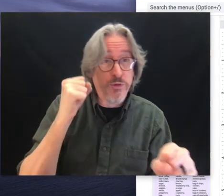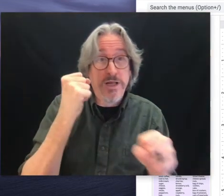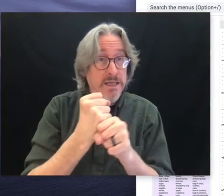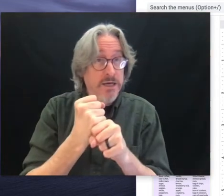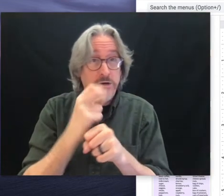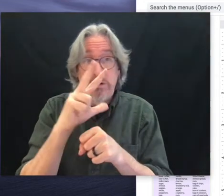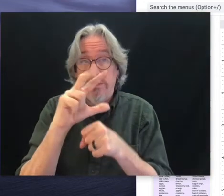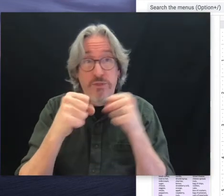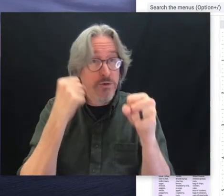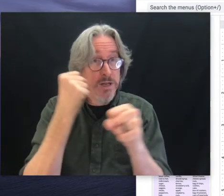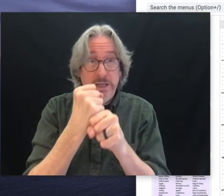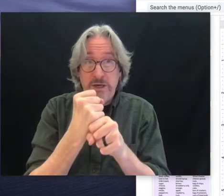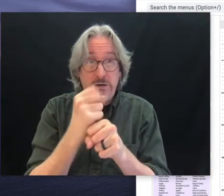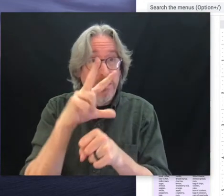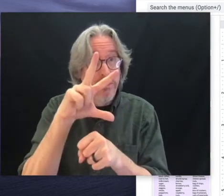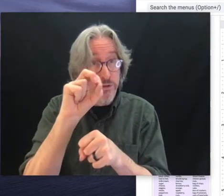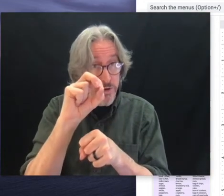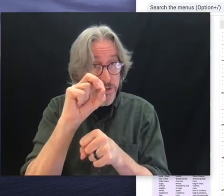30 year.